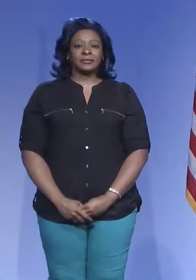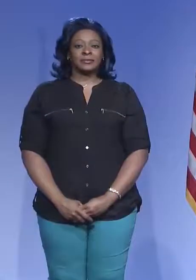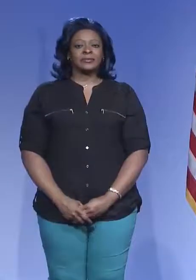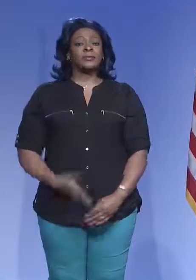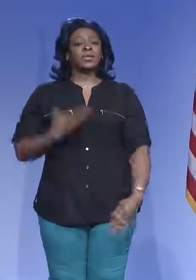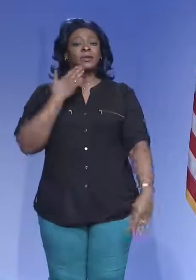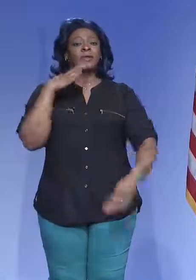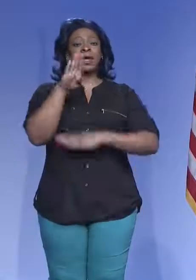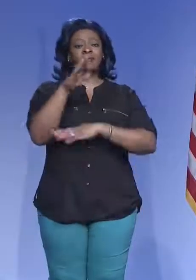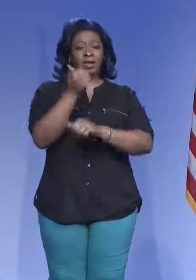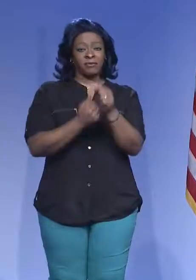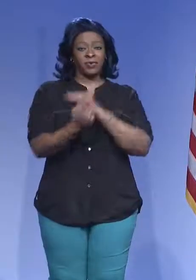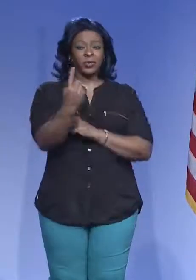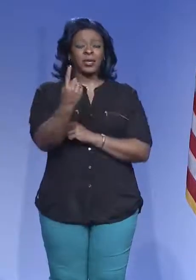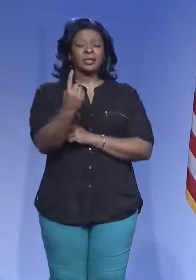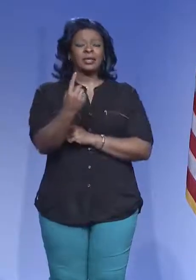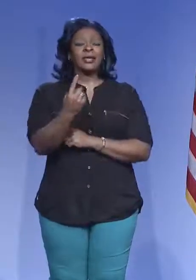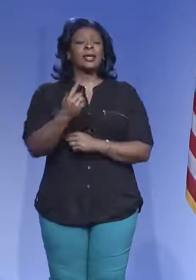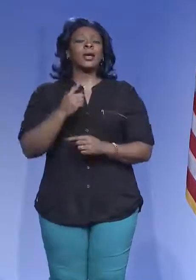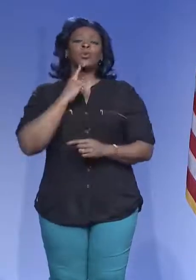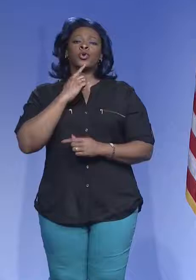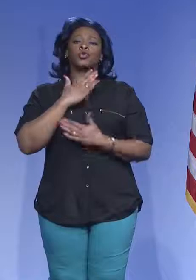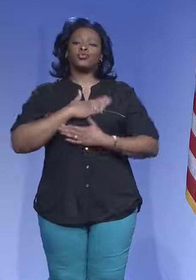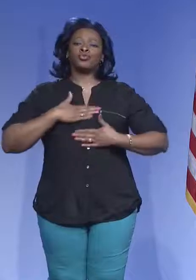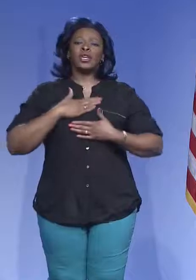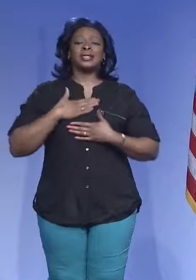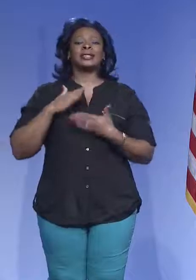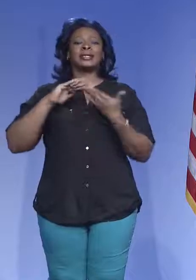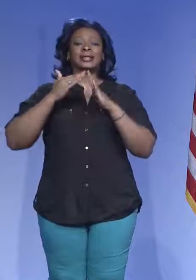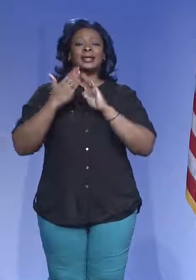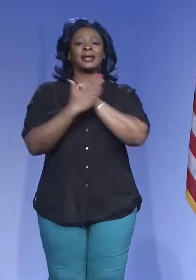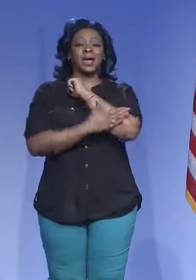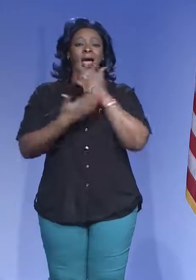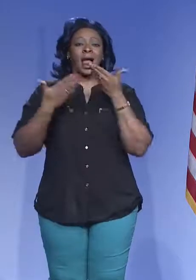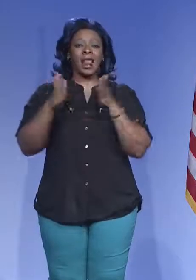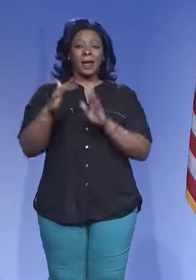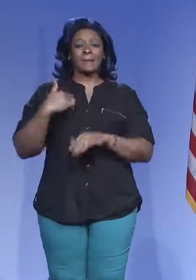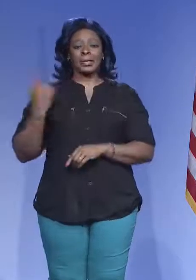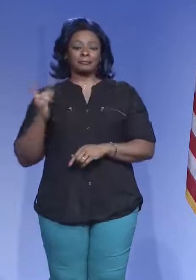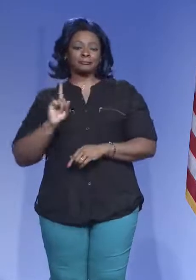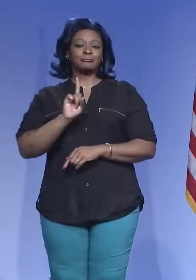All right, good afternoon, everyone, and I appreciate the city and county letting me come up and say a